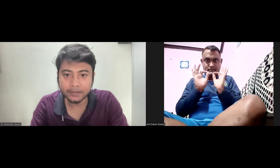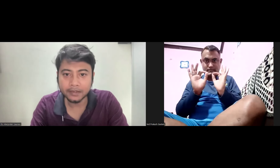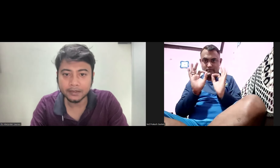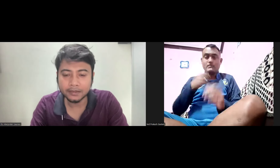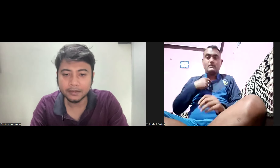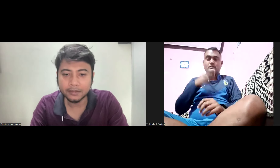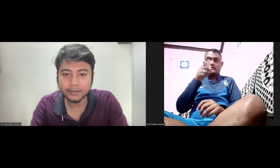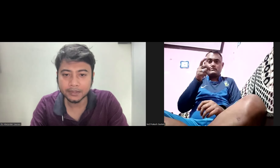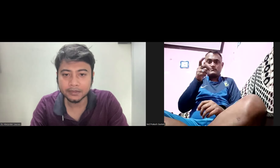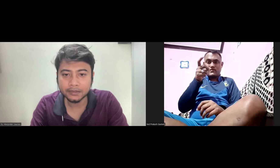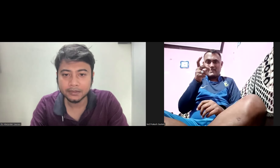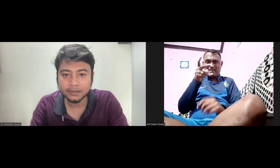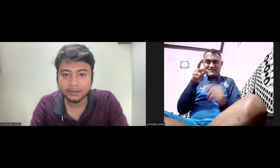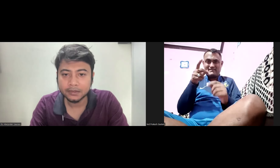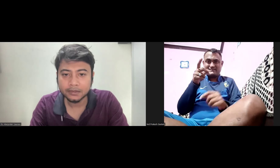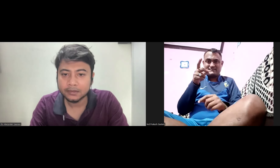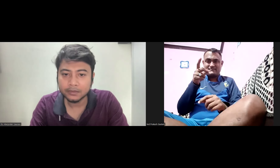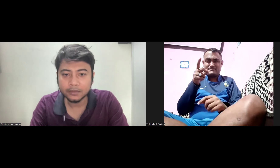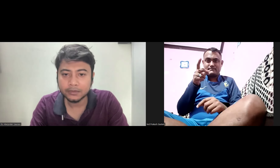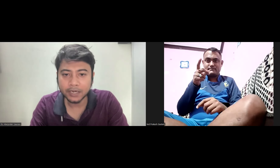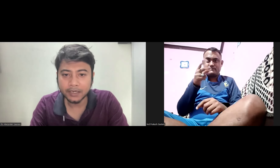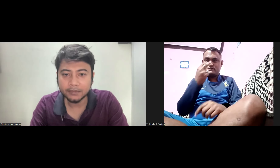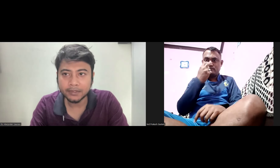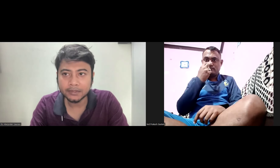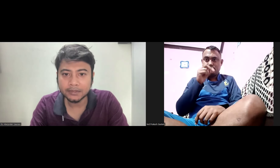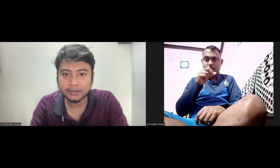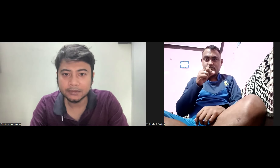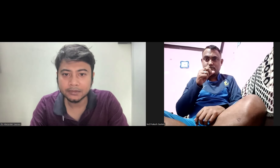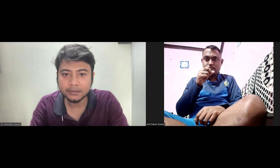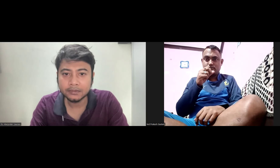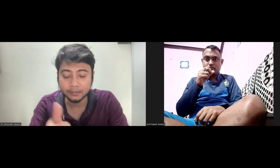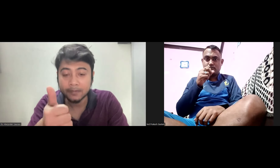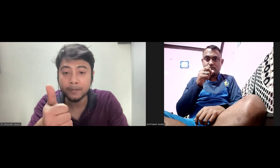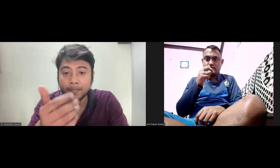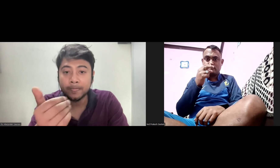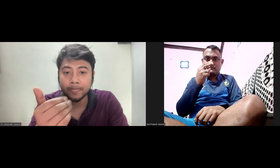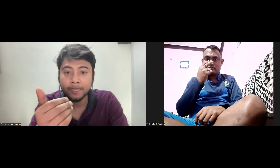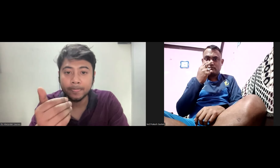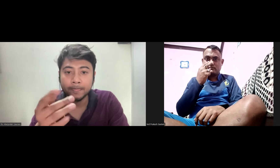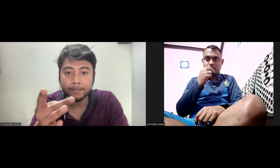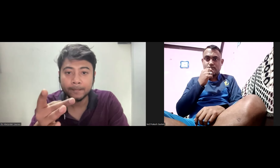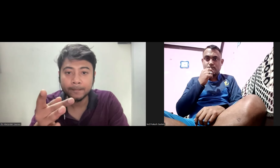Hare Krishna, Hare Namaskar. Krishna. So chanting Mataji.